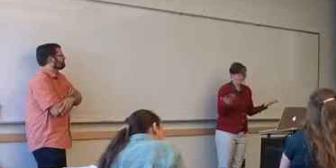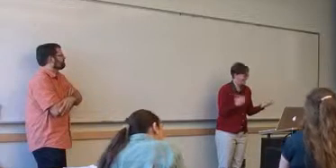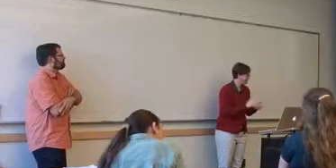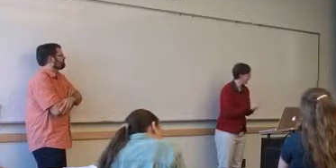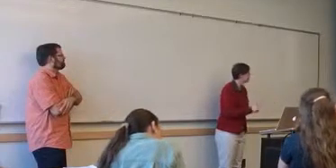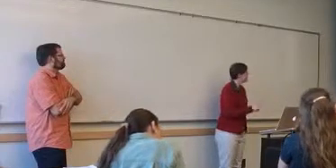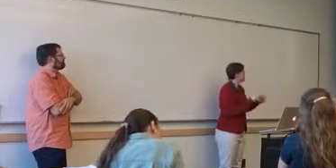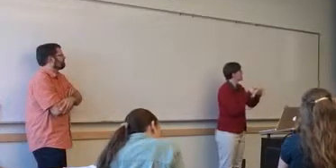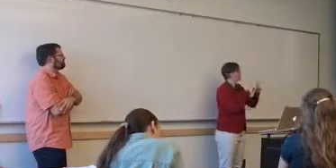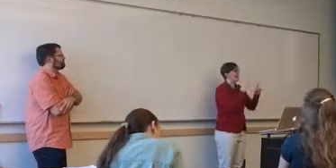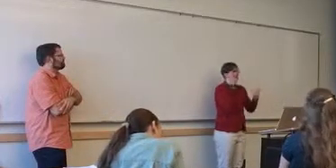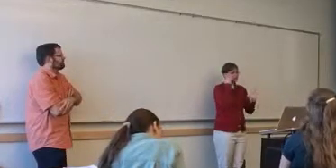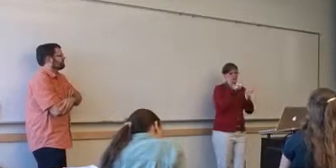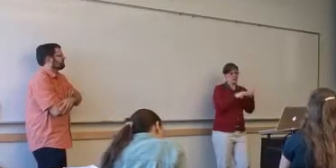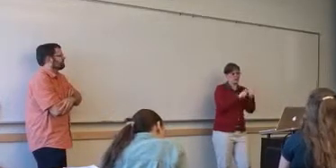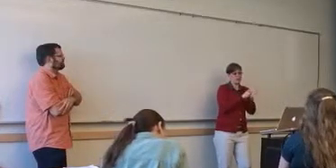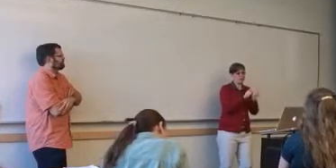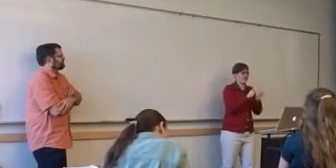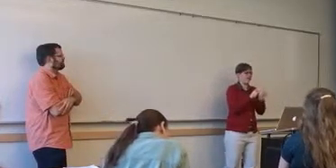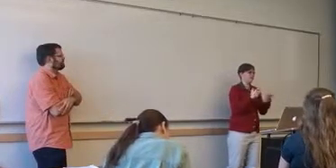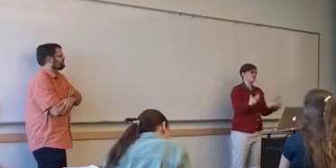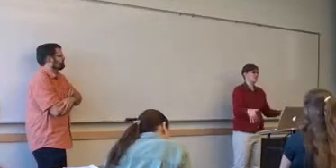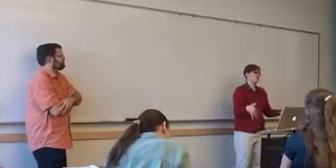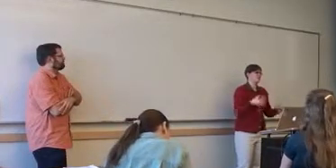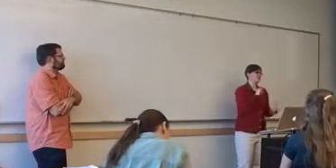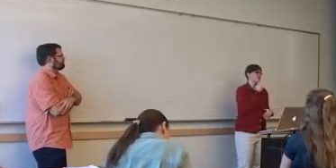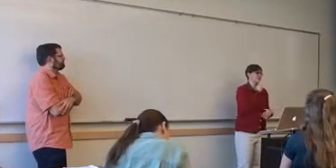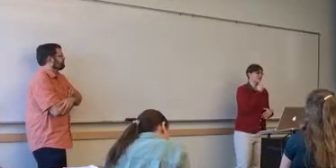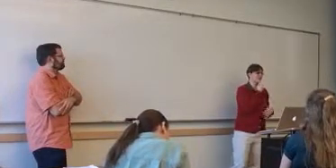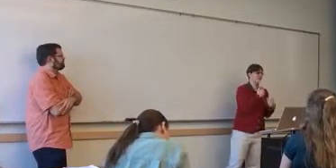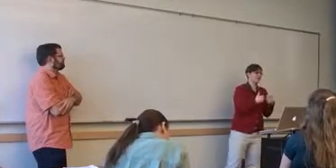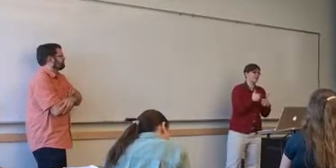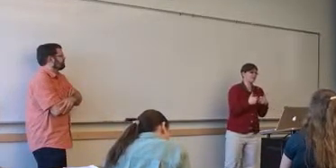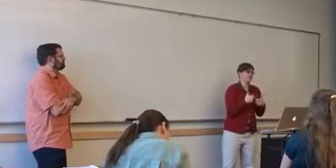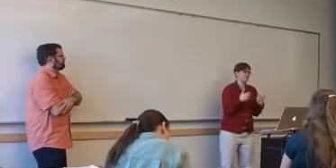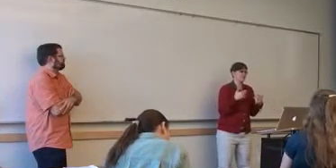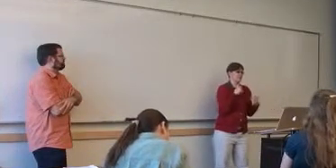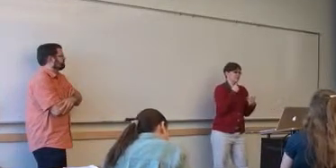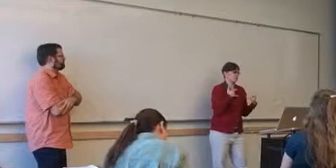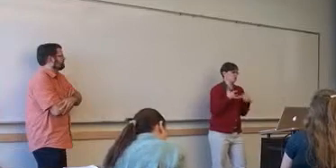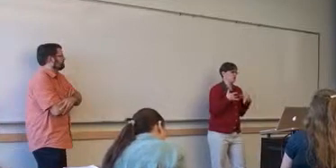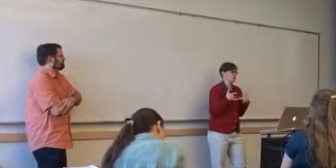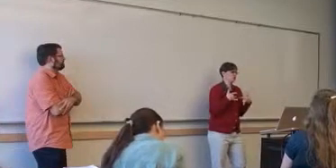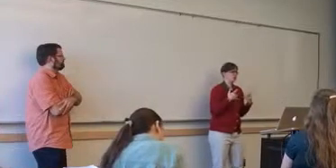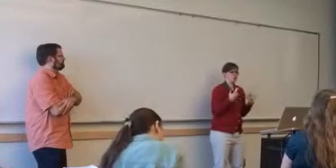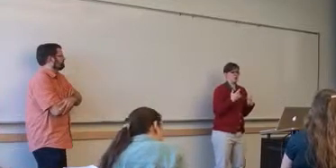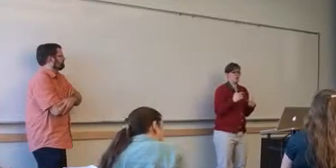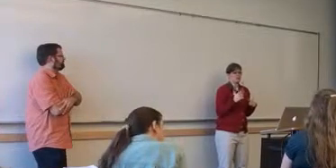And this quote is pretty true. It is a problem and a big concern